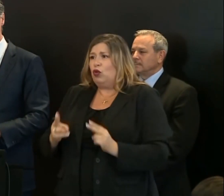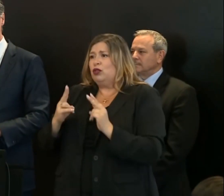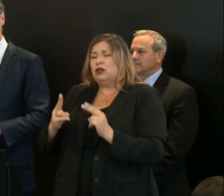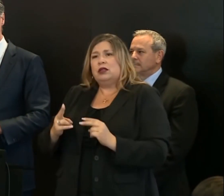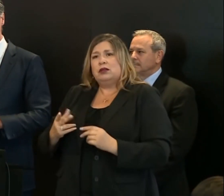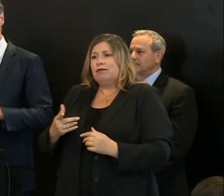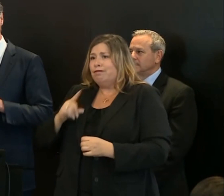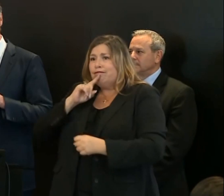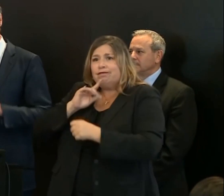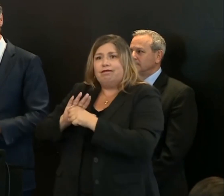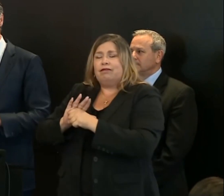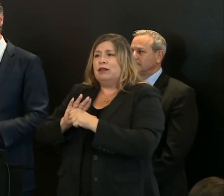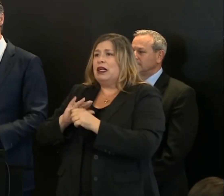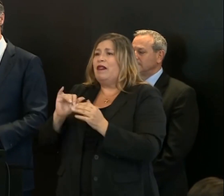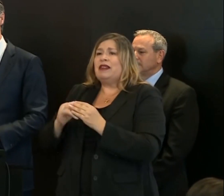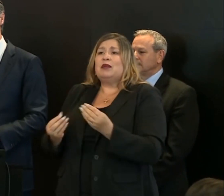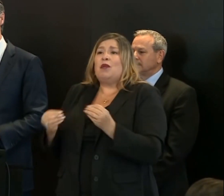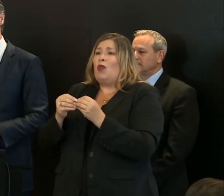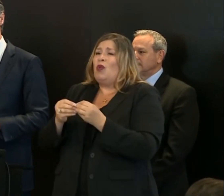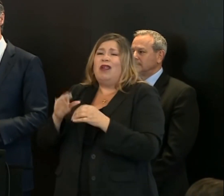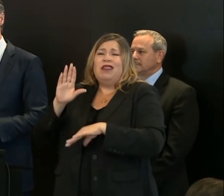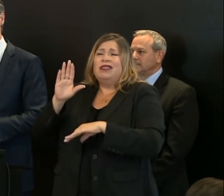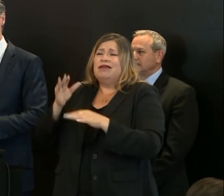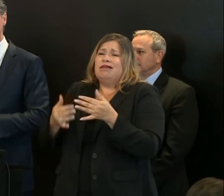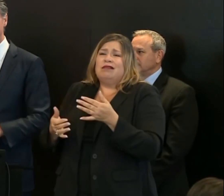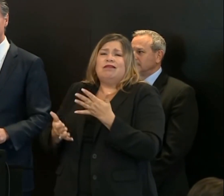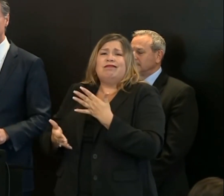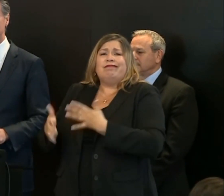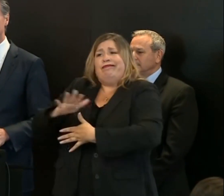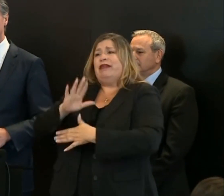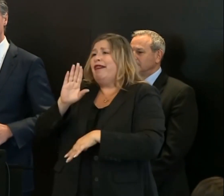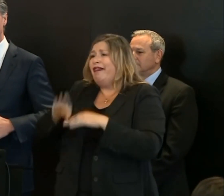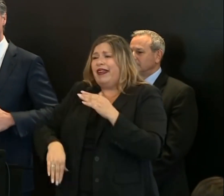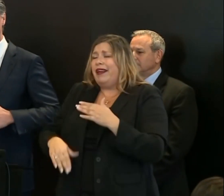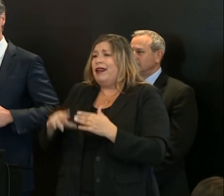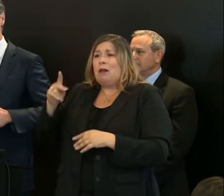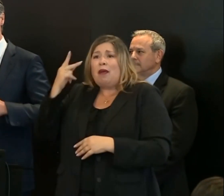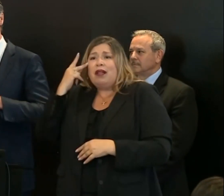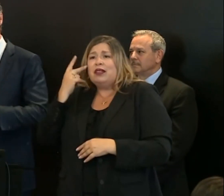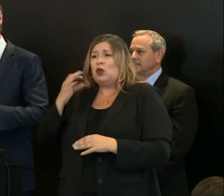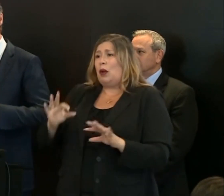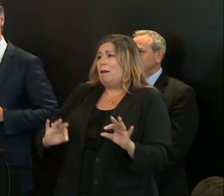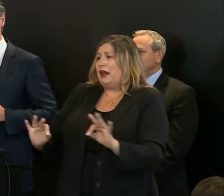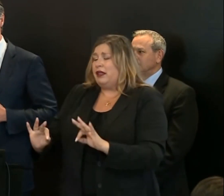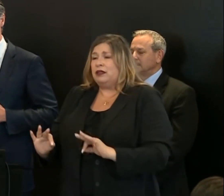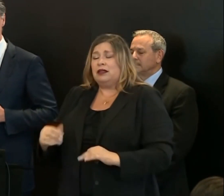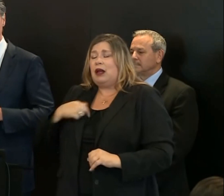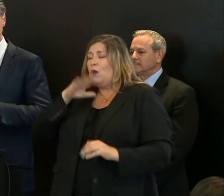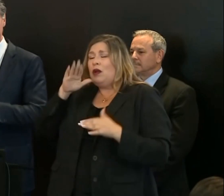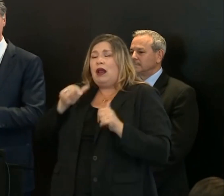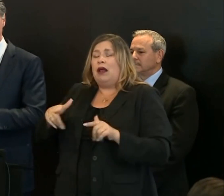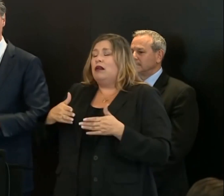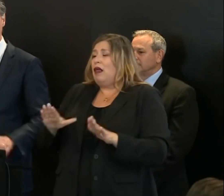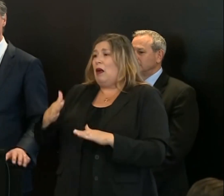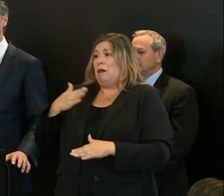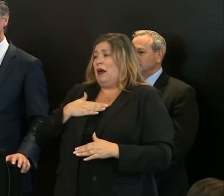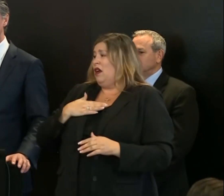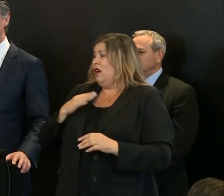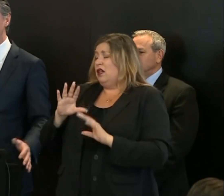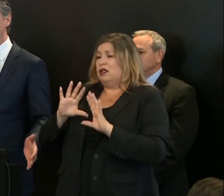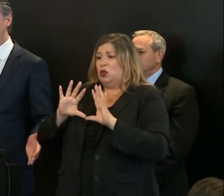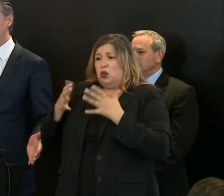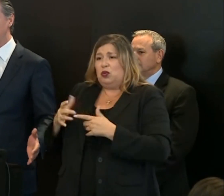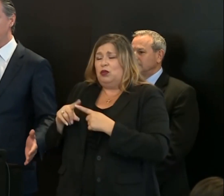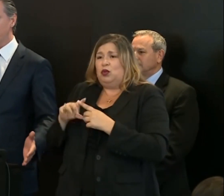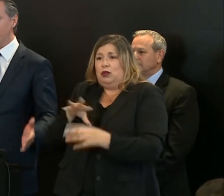conviction that transcends politics and transcends pettiness. And so I will not allow my administration to participate in that,